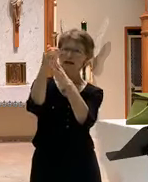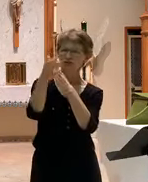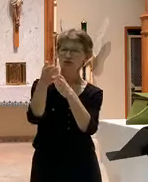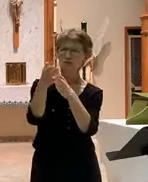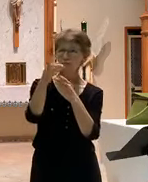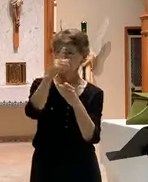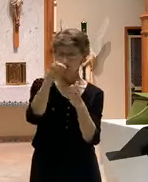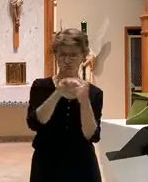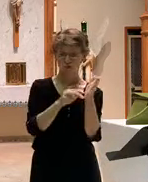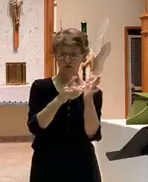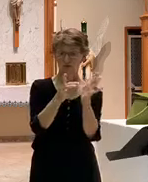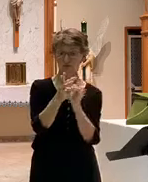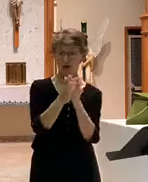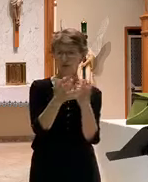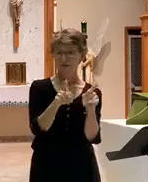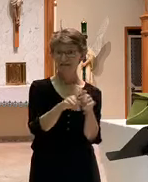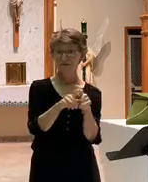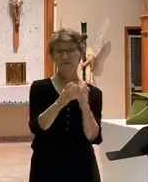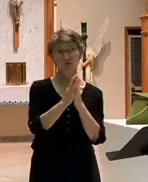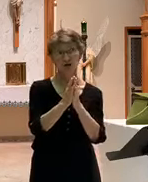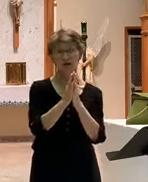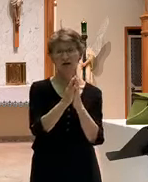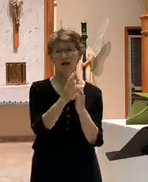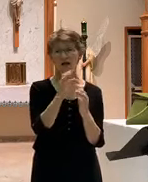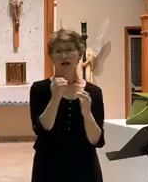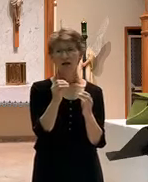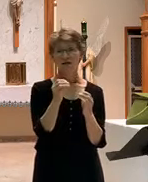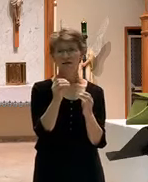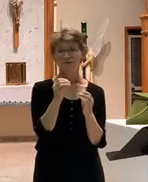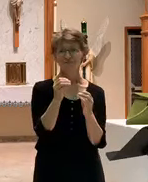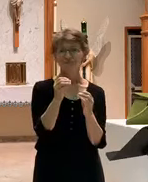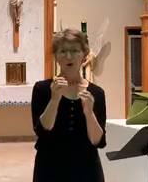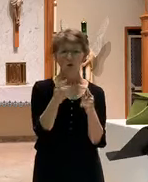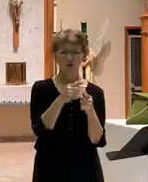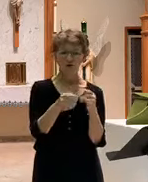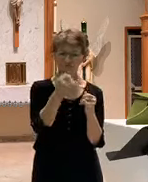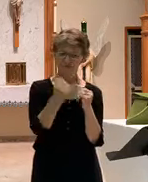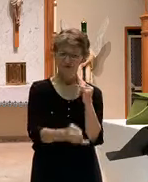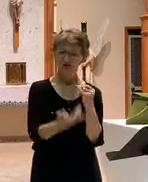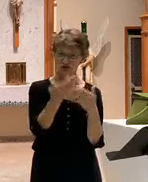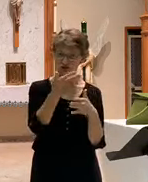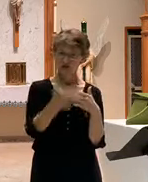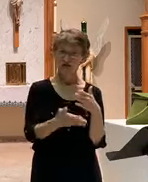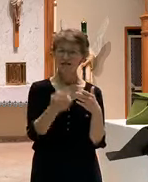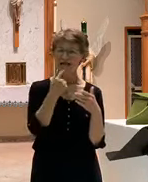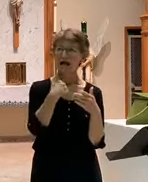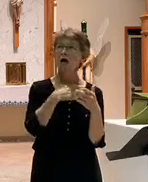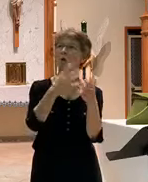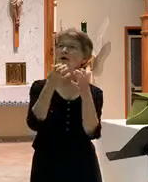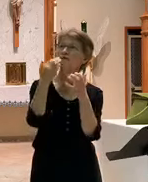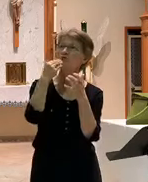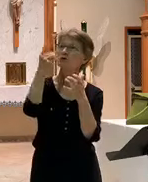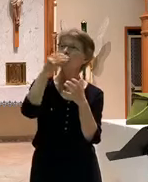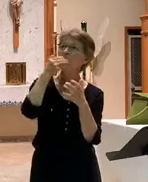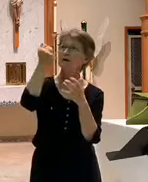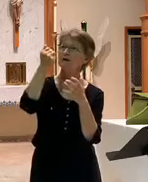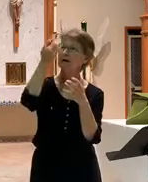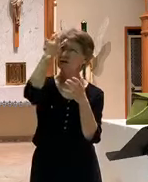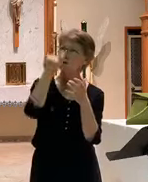prayer, and asking when you pray that, say, I want to get to know you better, Jesus, as I read your Gospels.